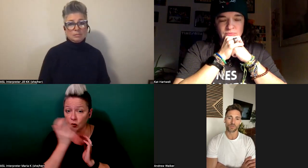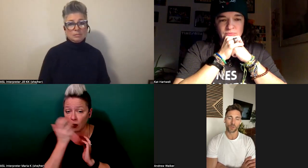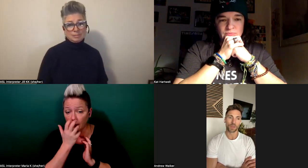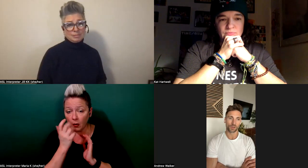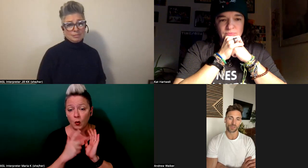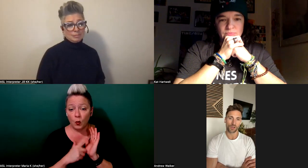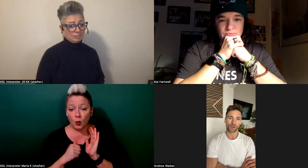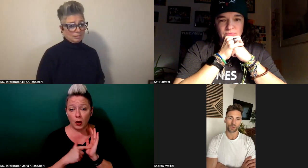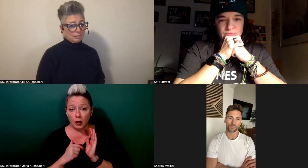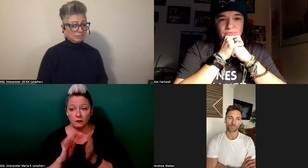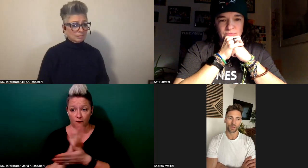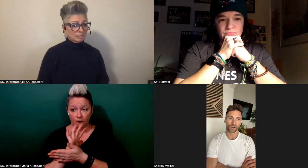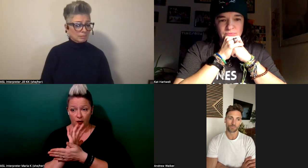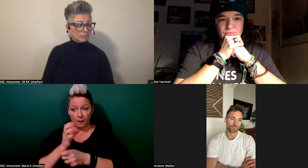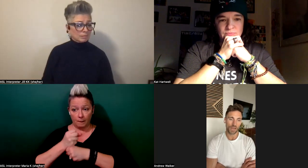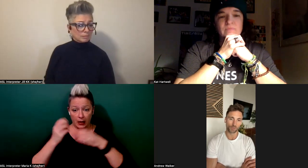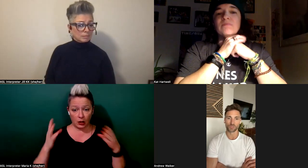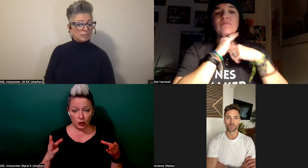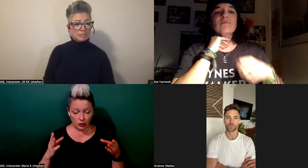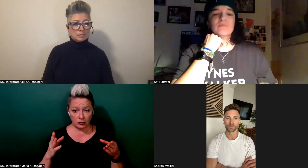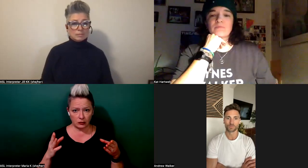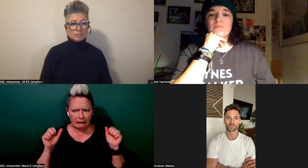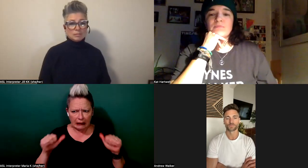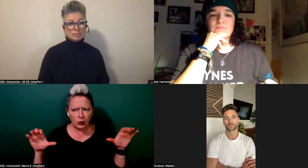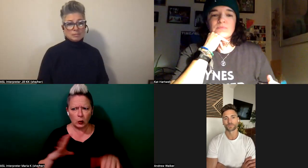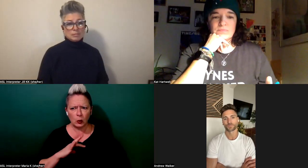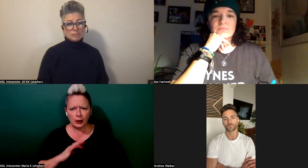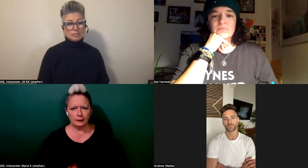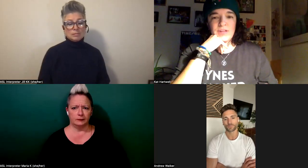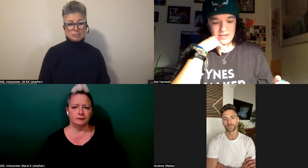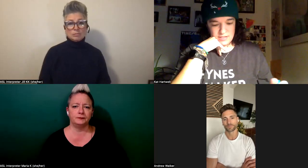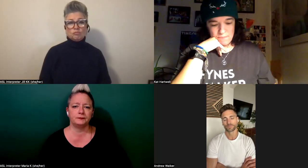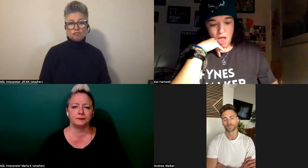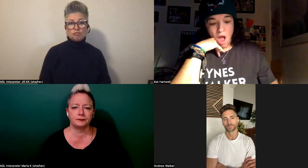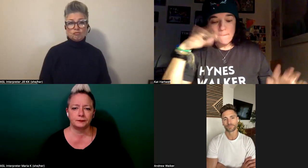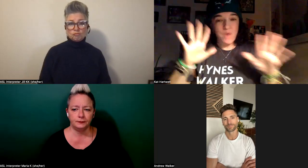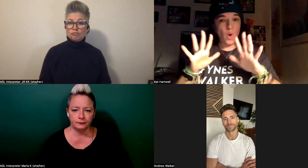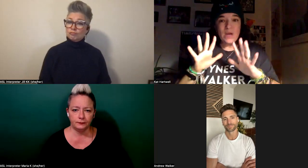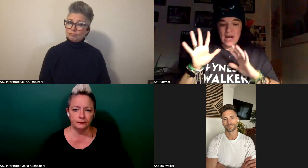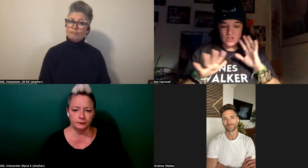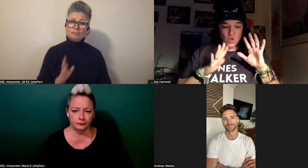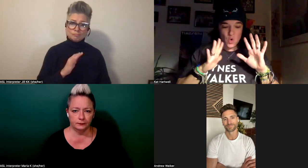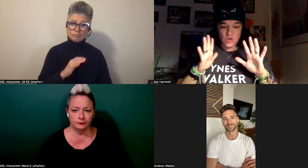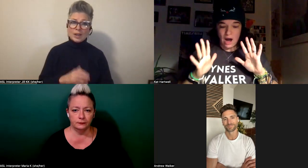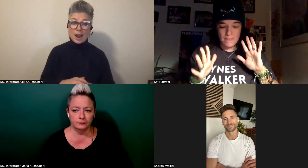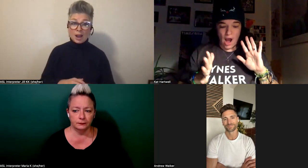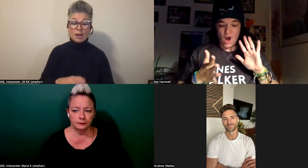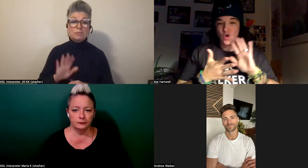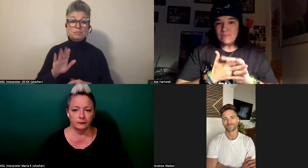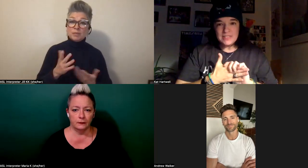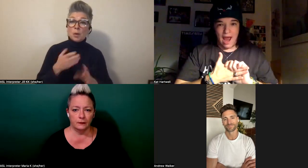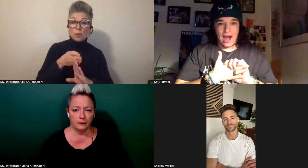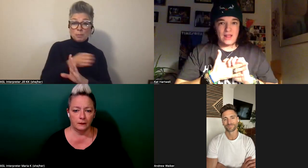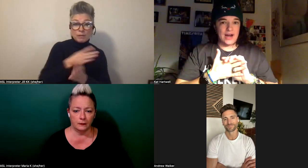these filmmakers are able to do. Yeah. Before we get into talking